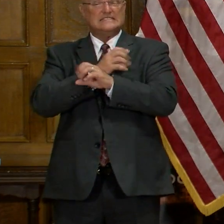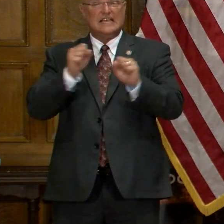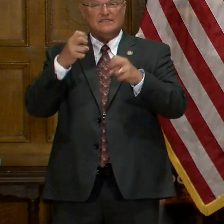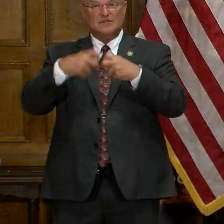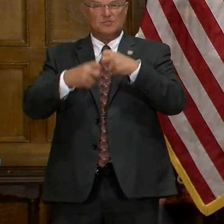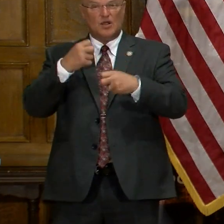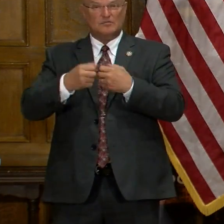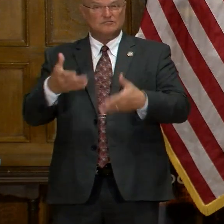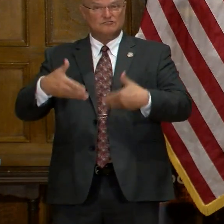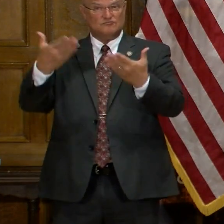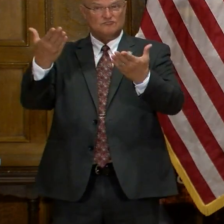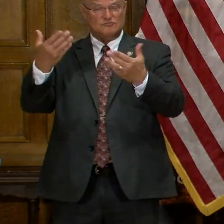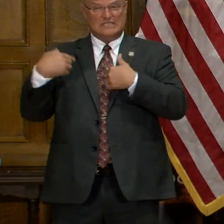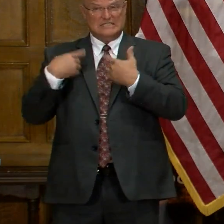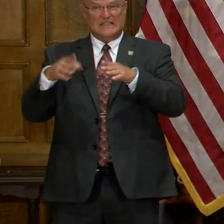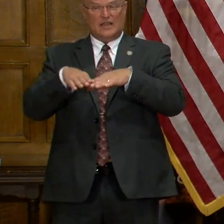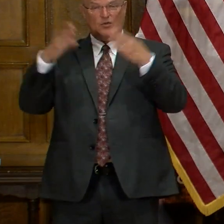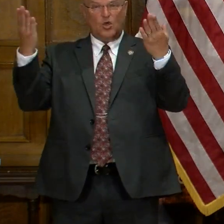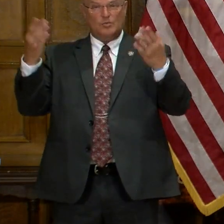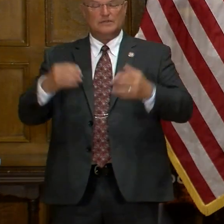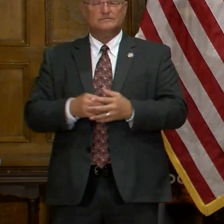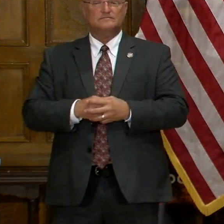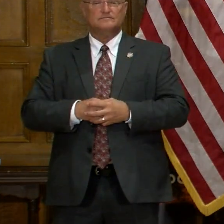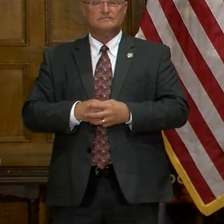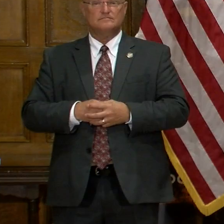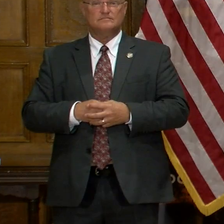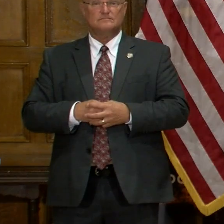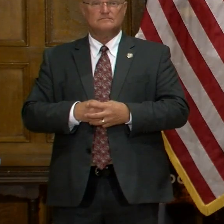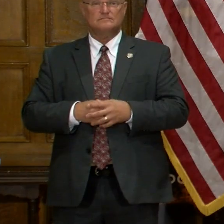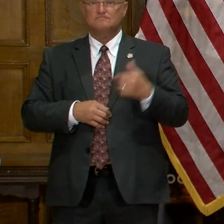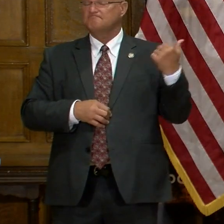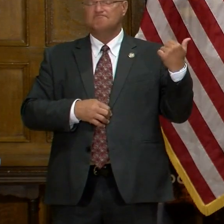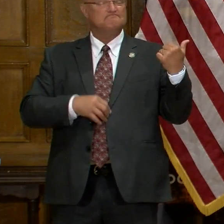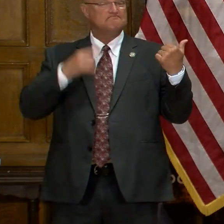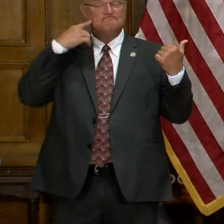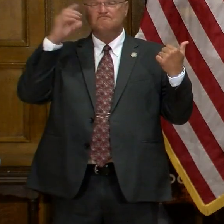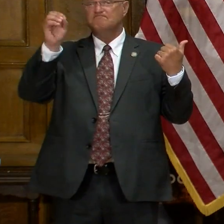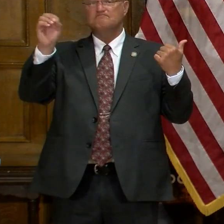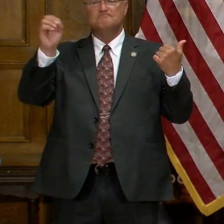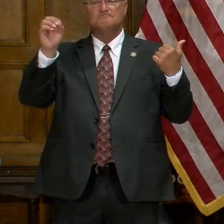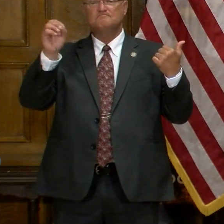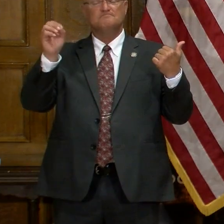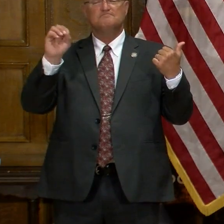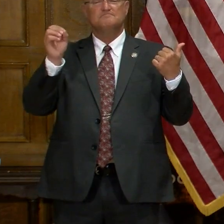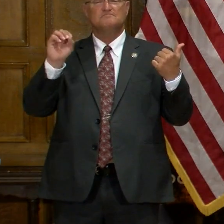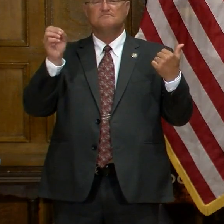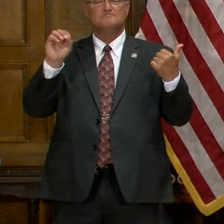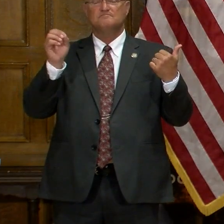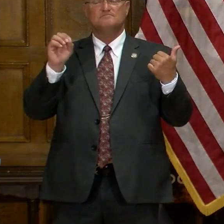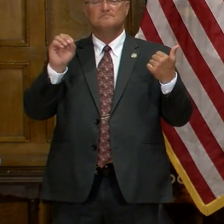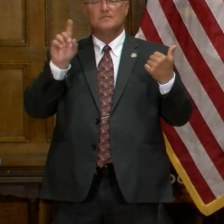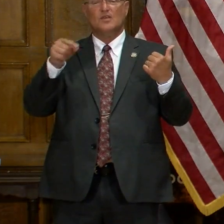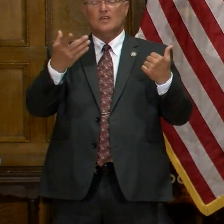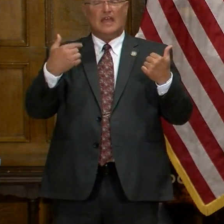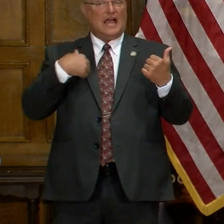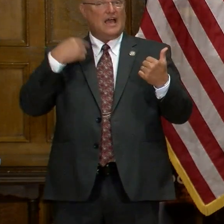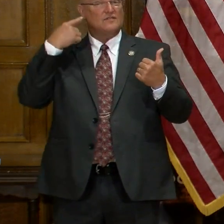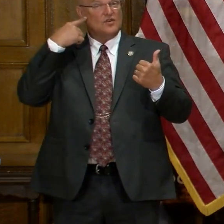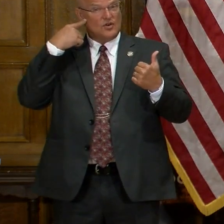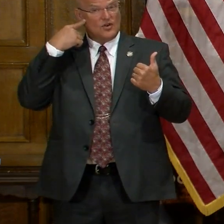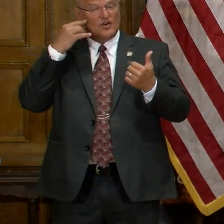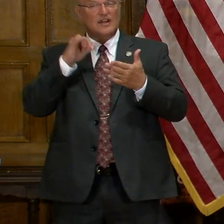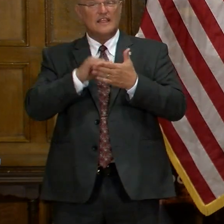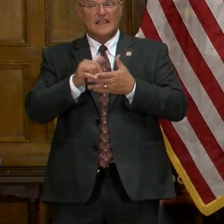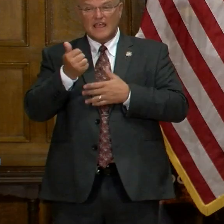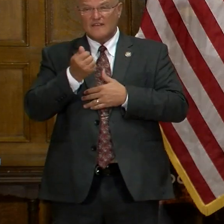issues that have been brought to your attention since they reopened? I have not. It's the only thing I've heard is